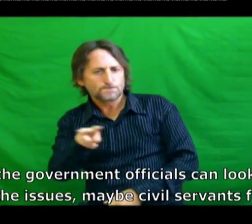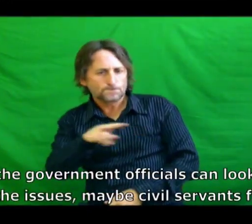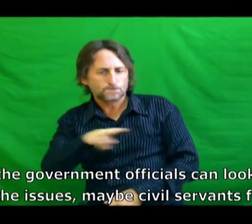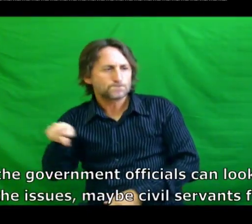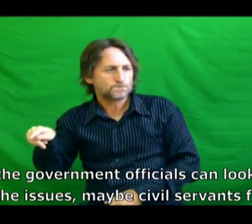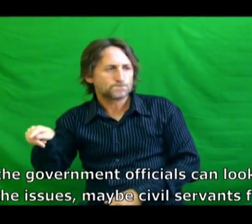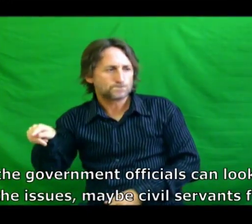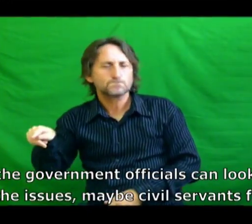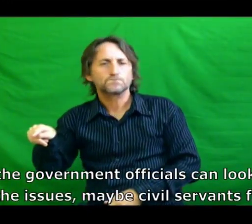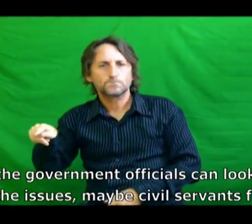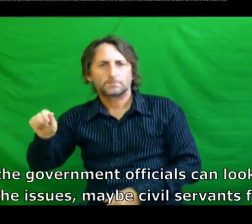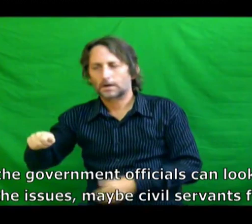first civil servants.